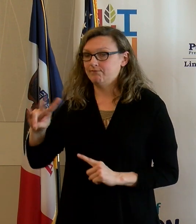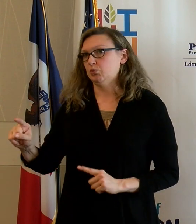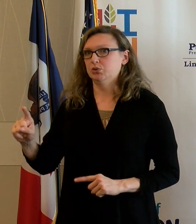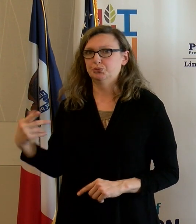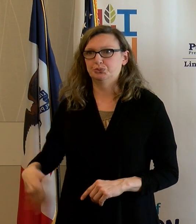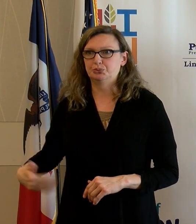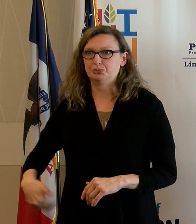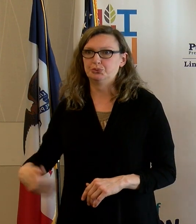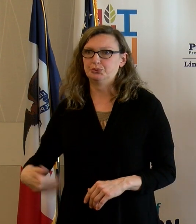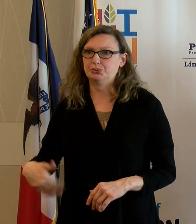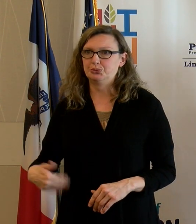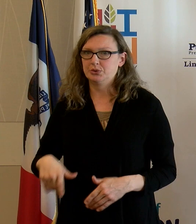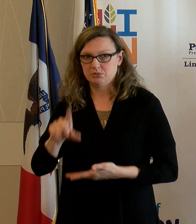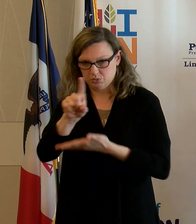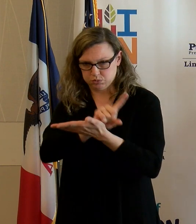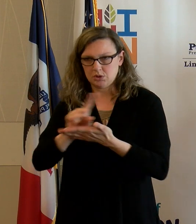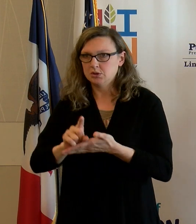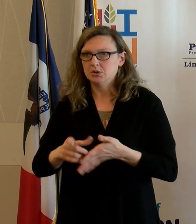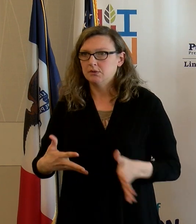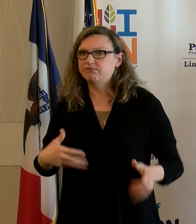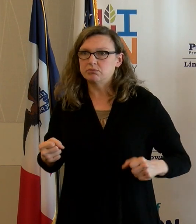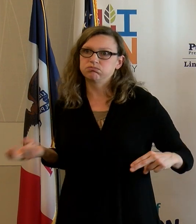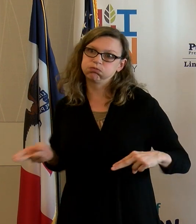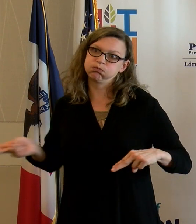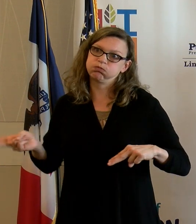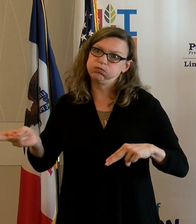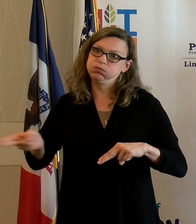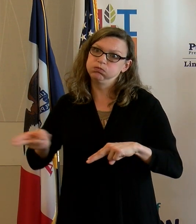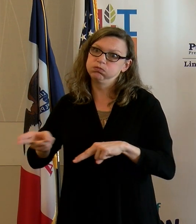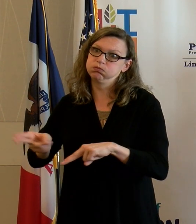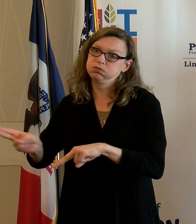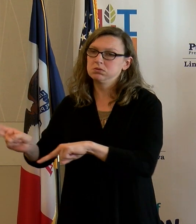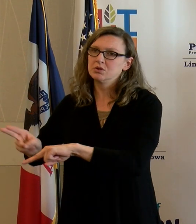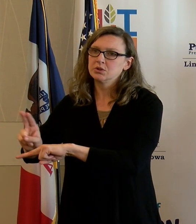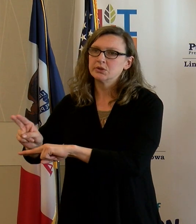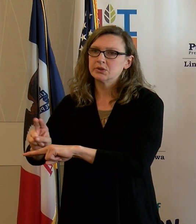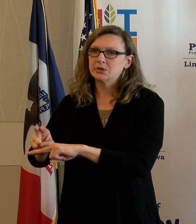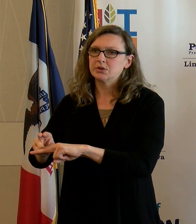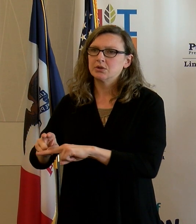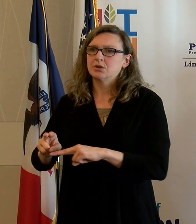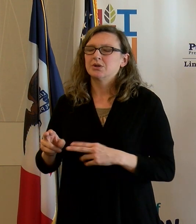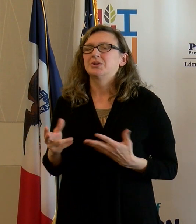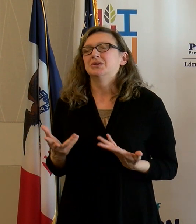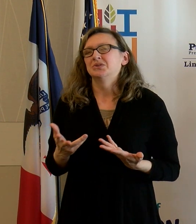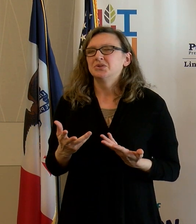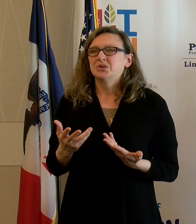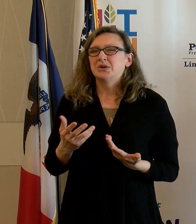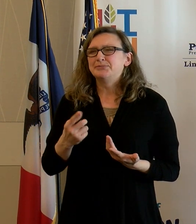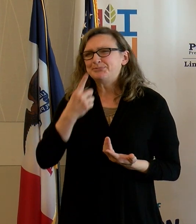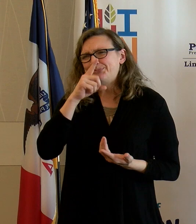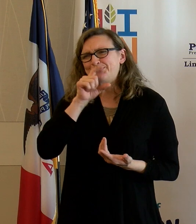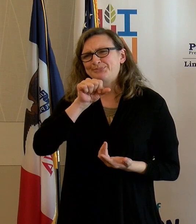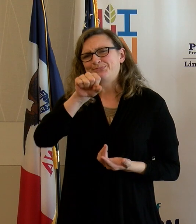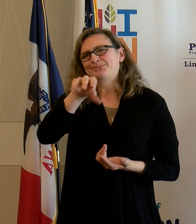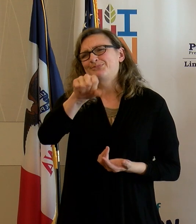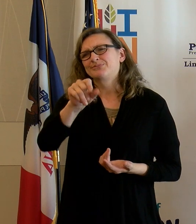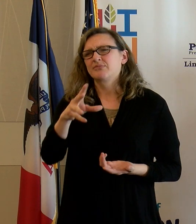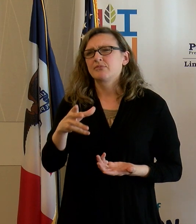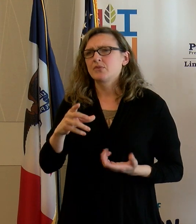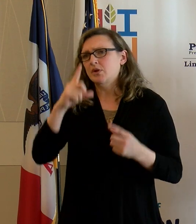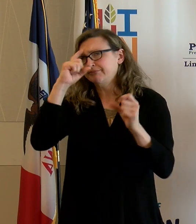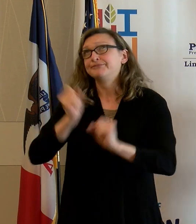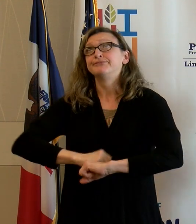a week. Can you give us a little bit of perspective on these cases? I know this was something that we maybe is concerning but expected